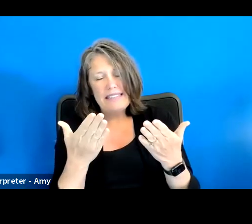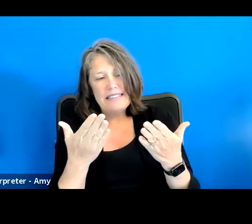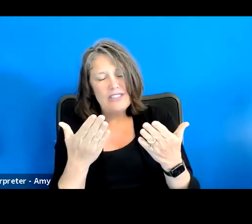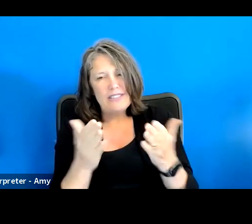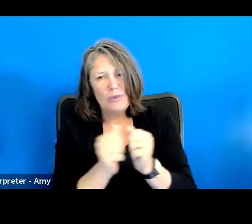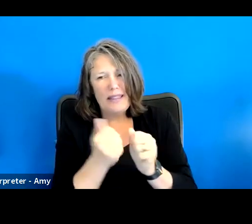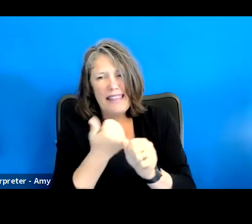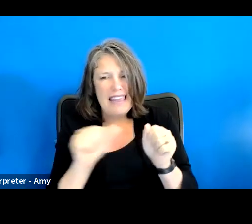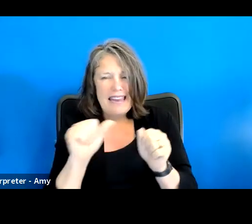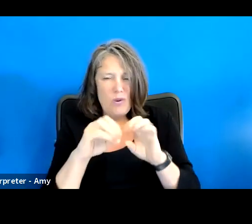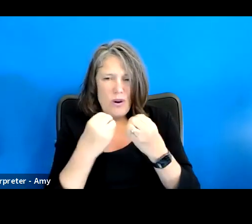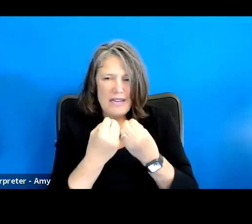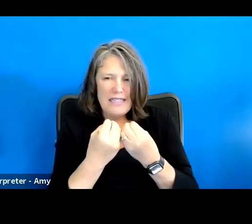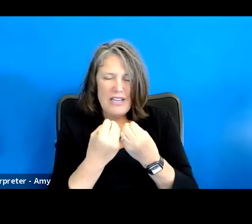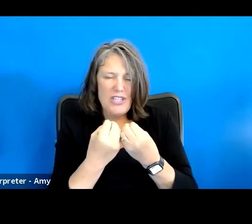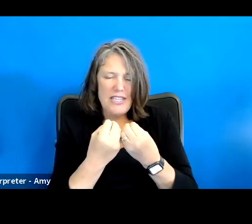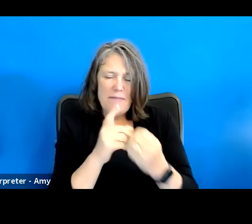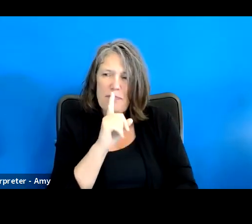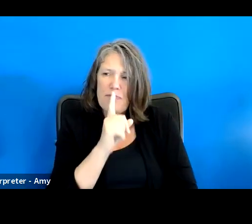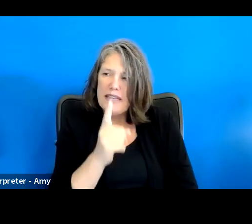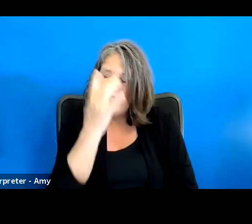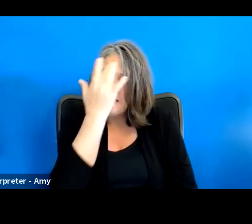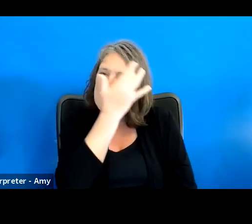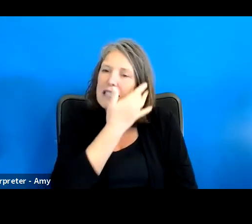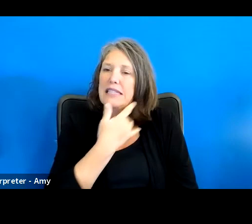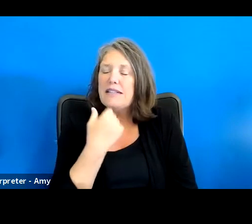just with any organization, is,